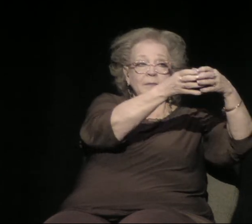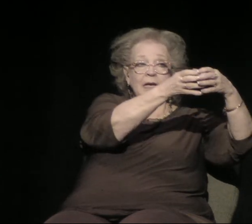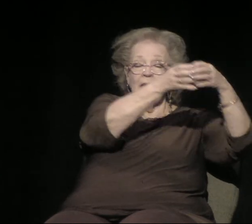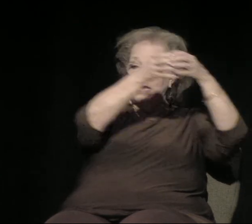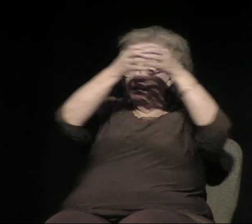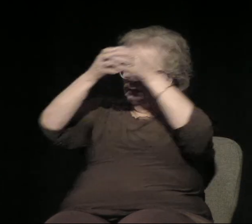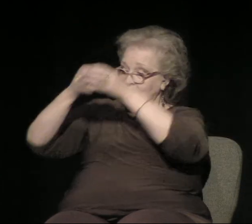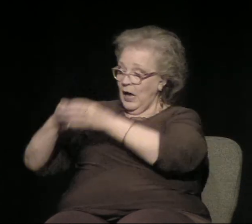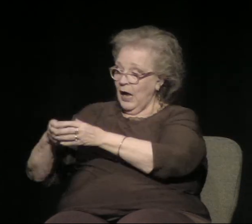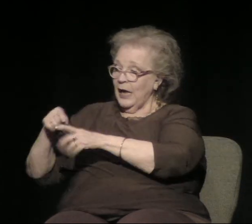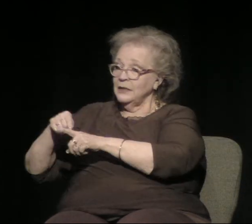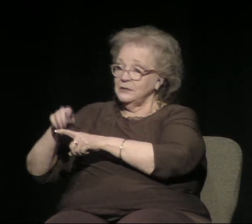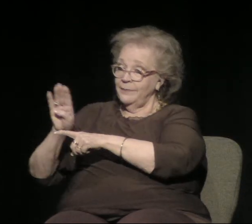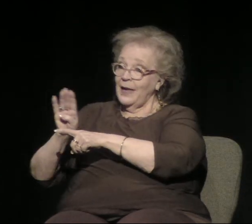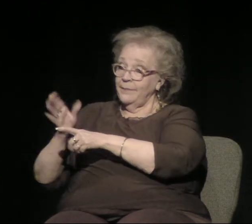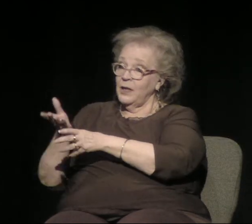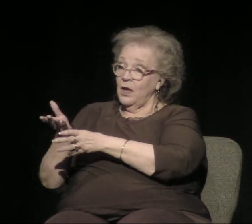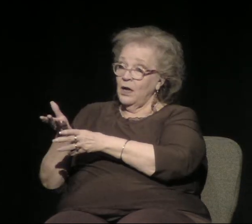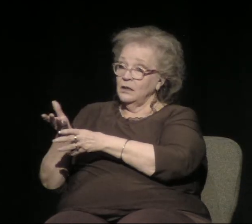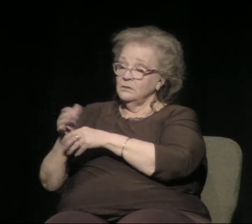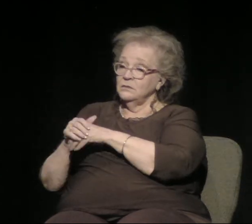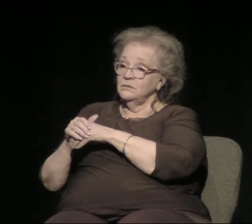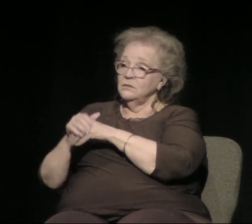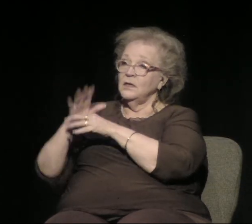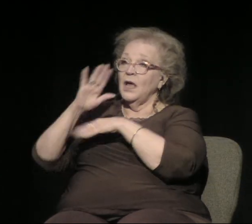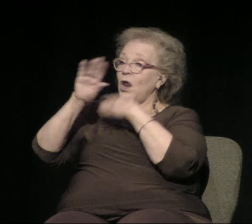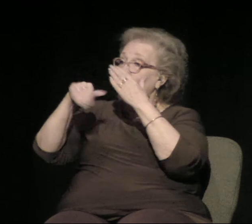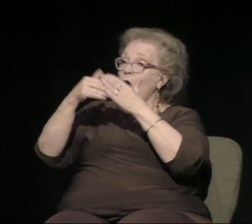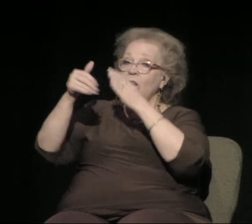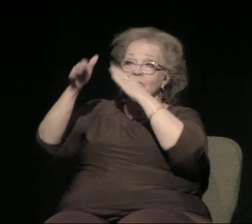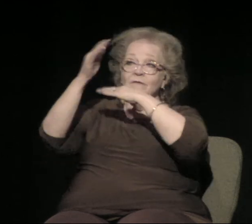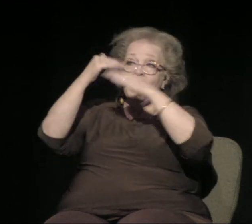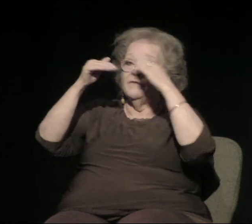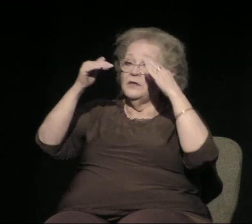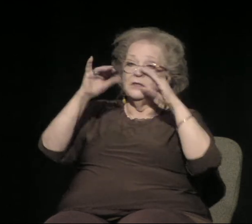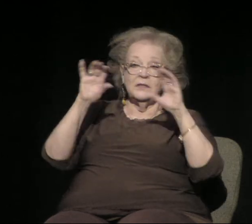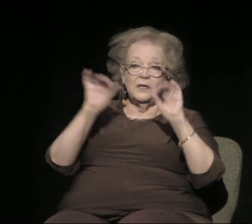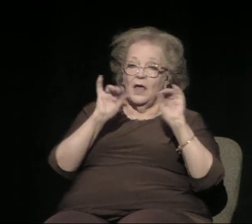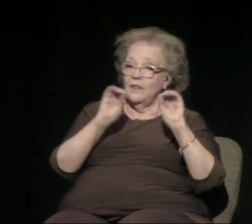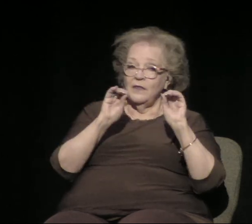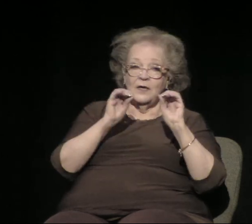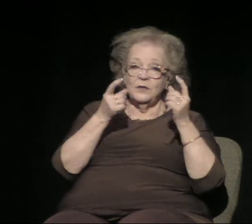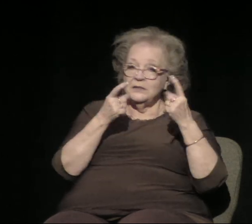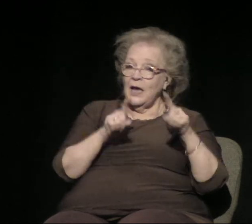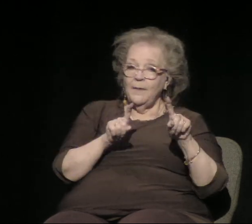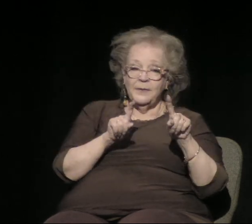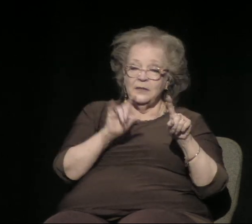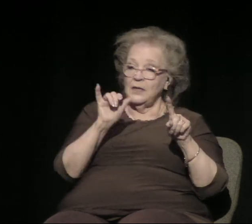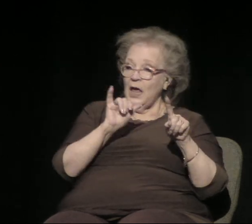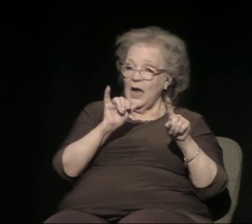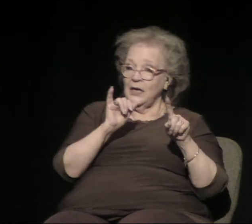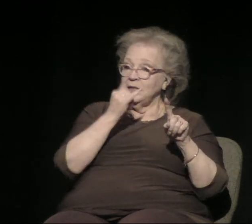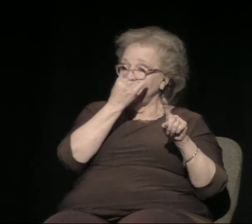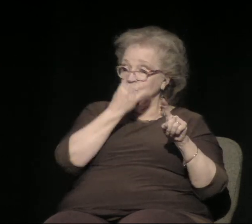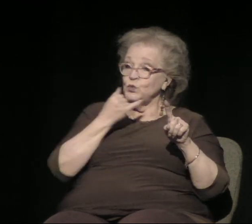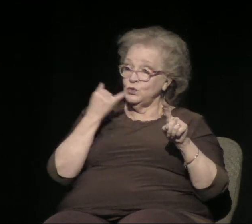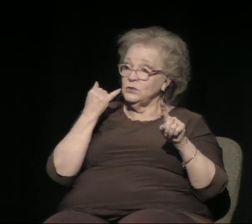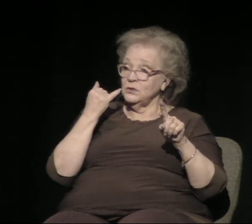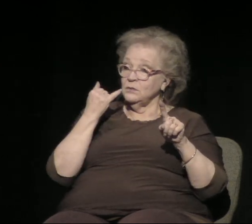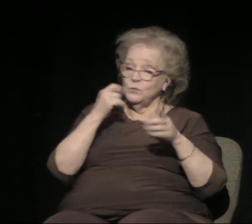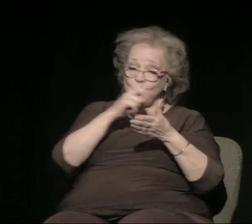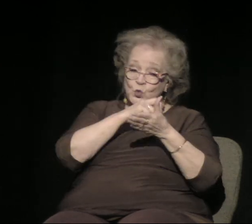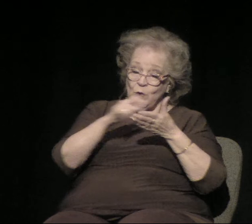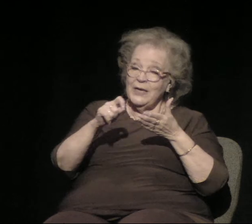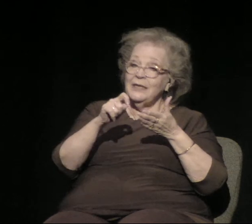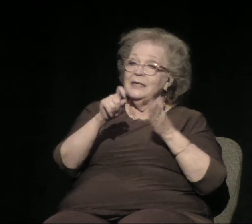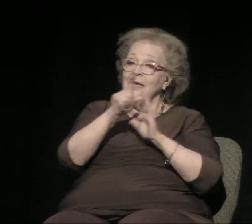Babylon. Under the whole heaven, nothing has ever been done like what has been done to Jerusalem, just as it is written in the